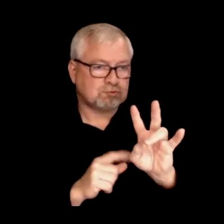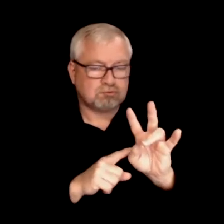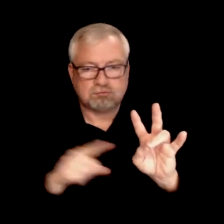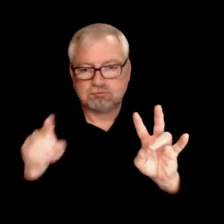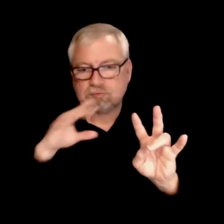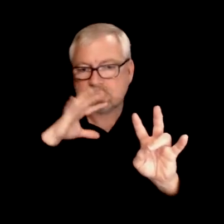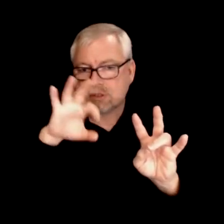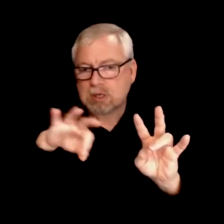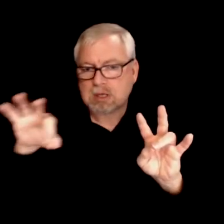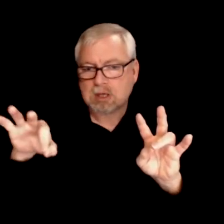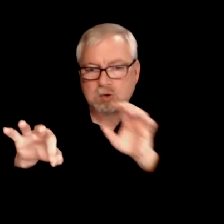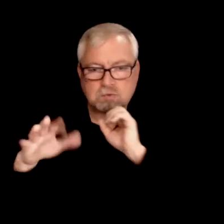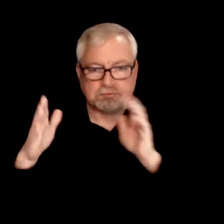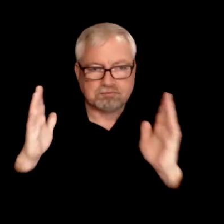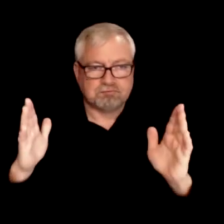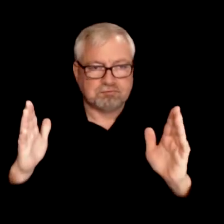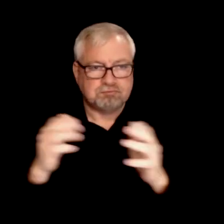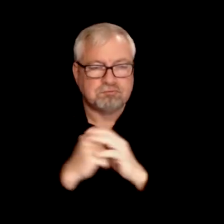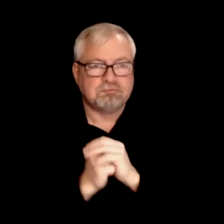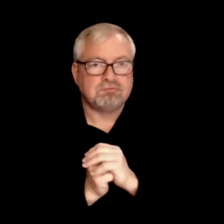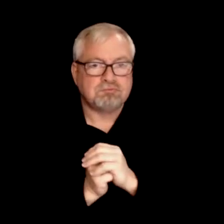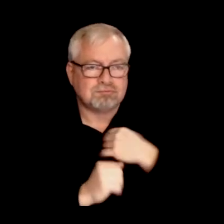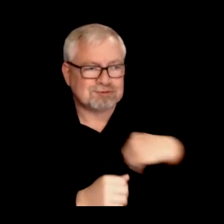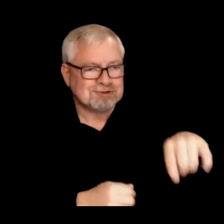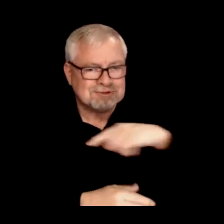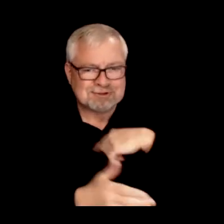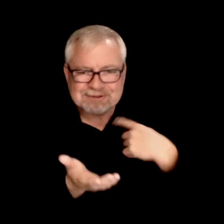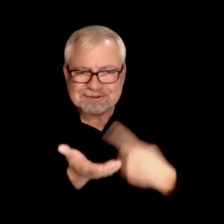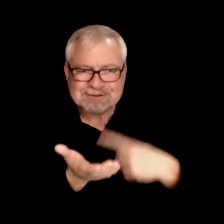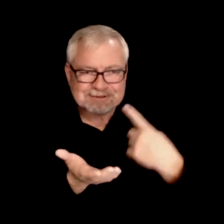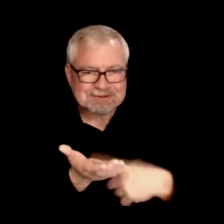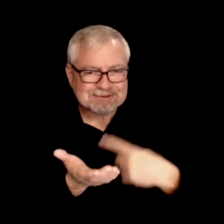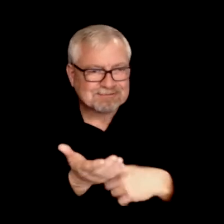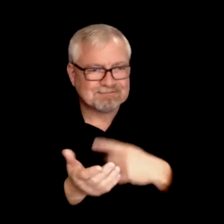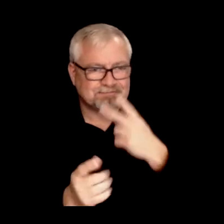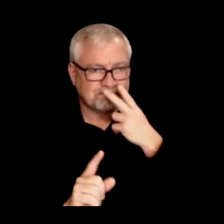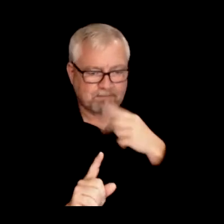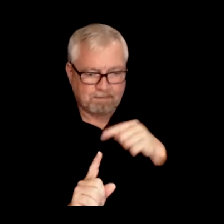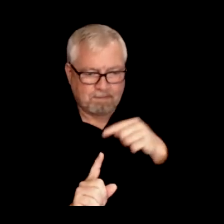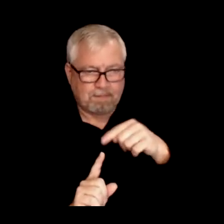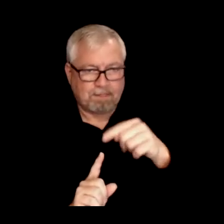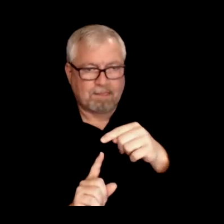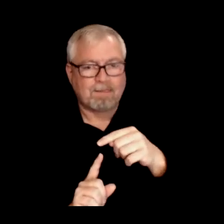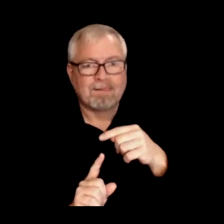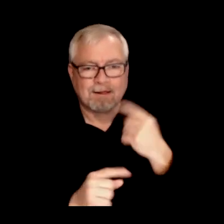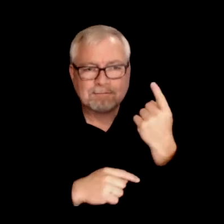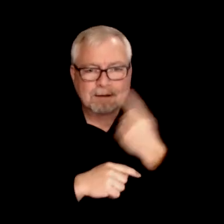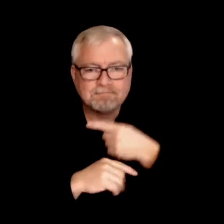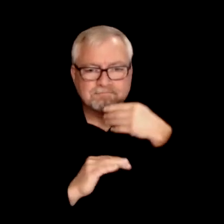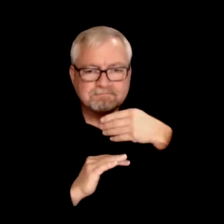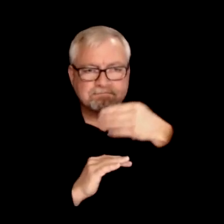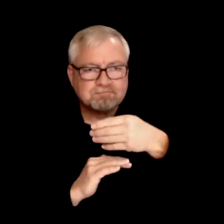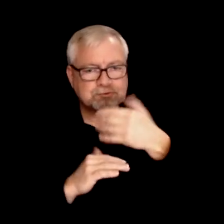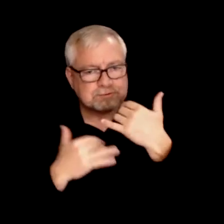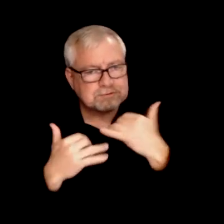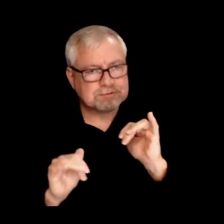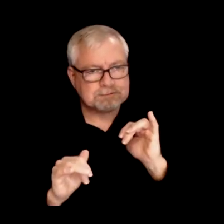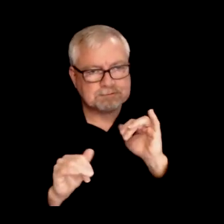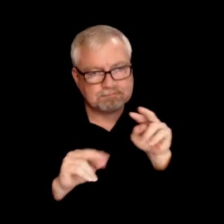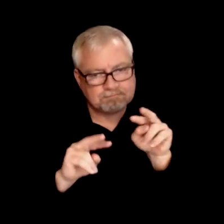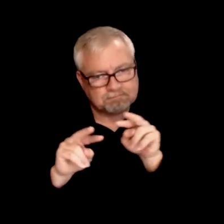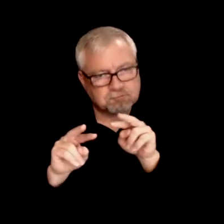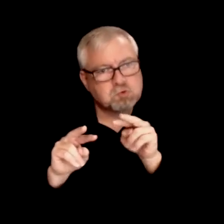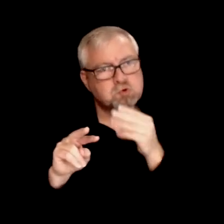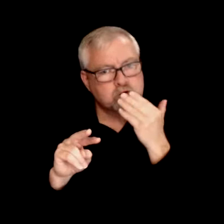we've talked about the last few days, and I'm happy to see that the data continue to show some encouraging trends with